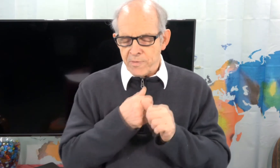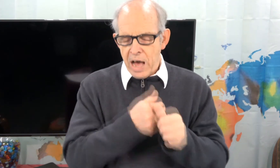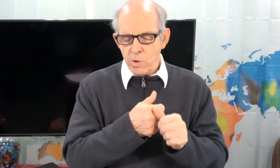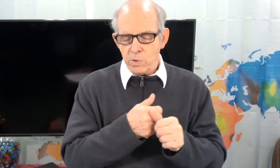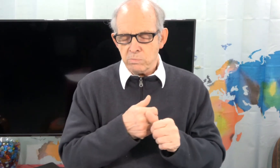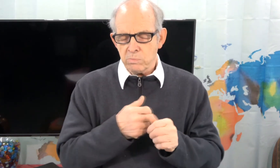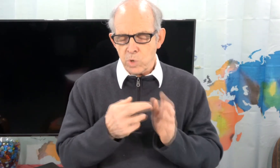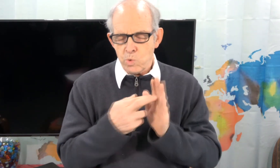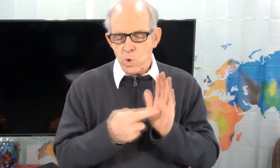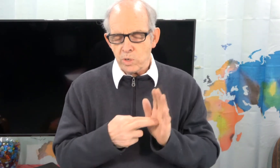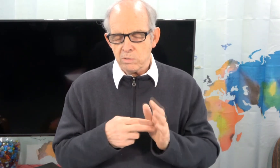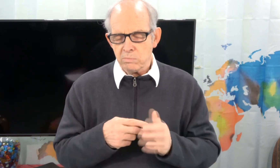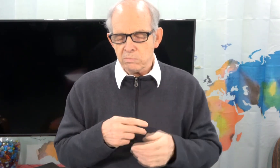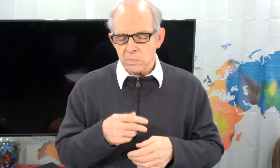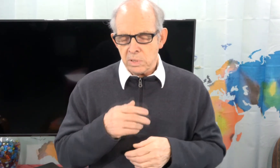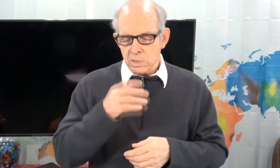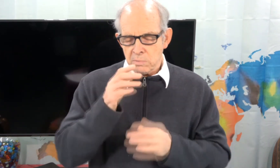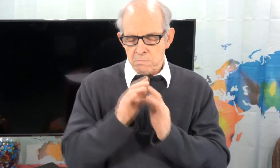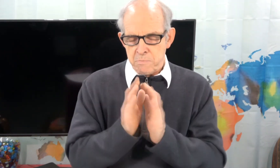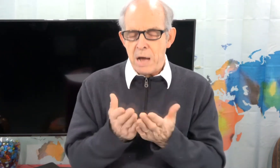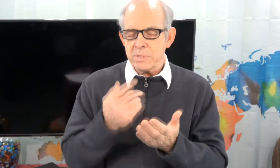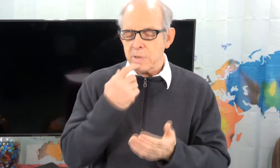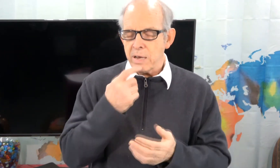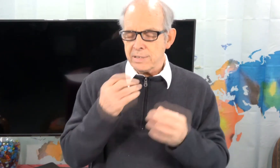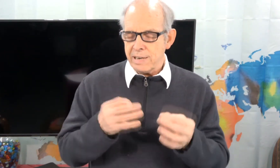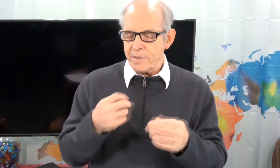follow the rule, Bible say if we